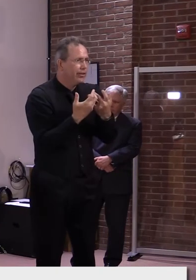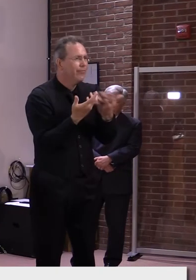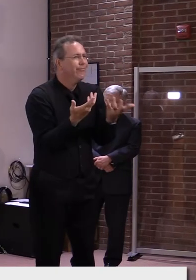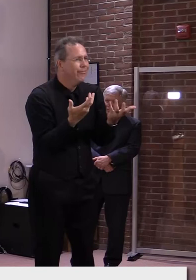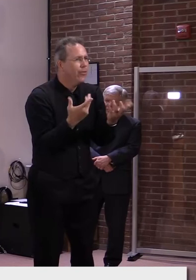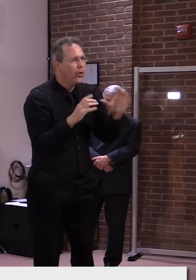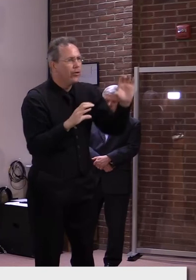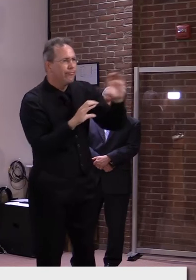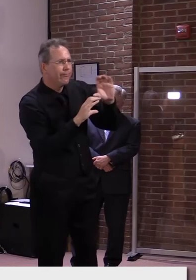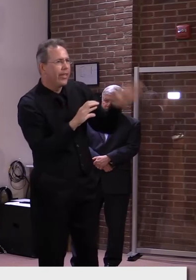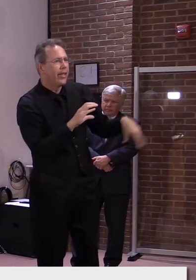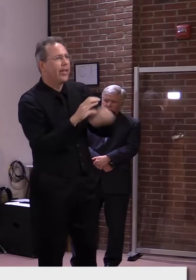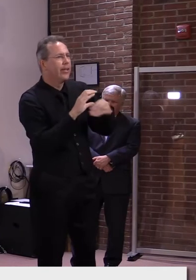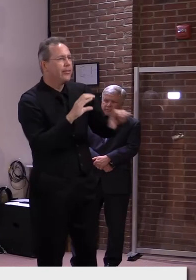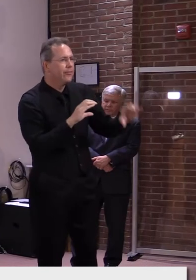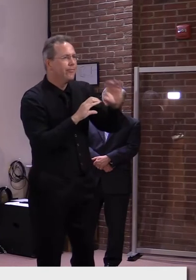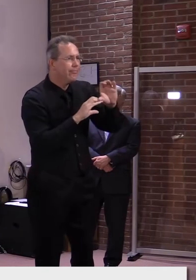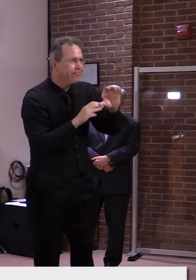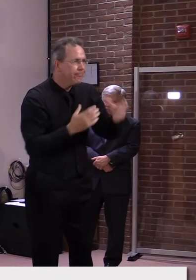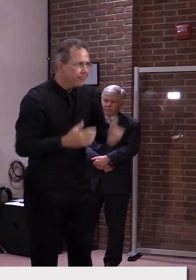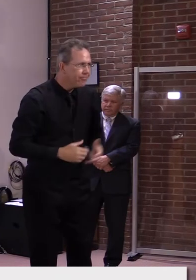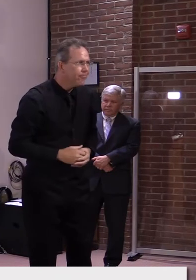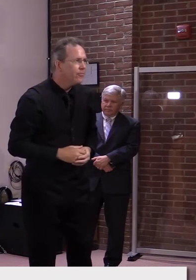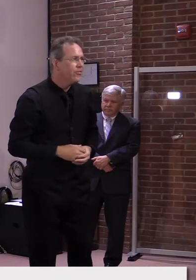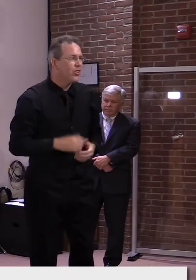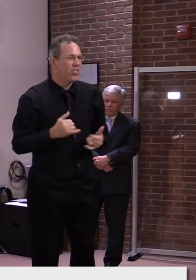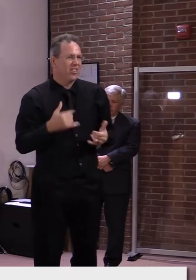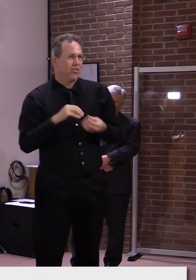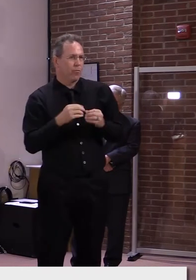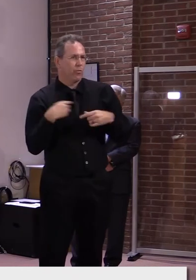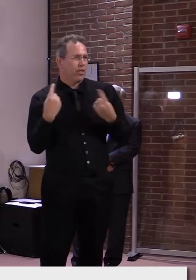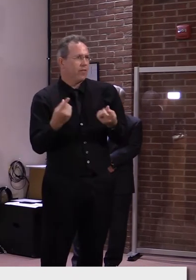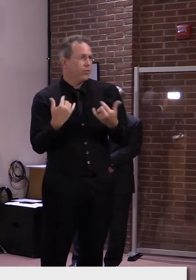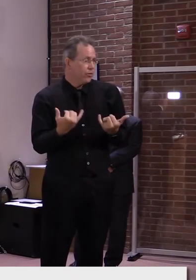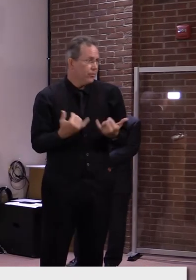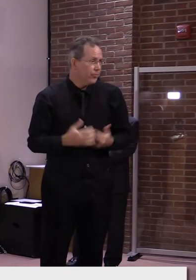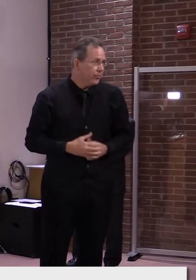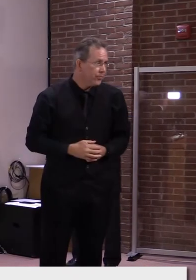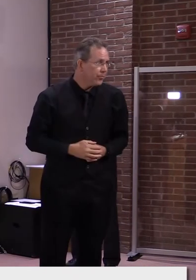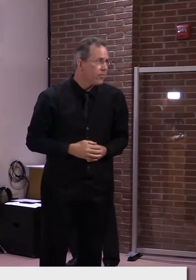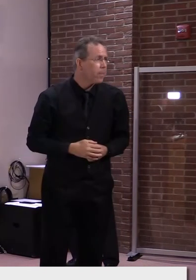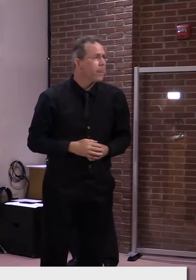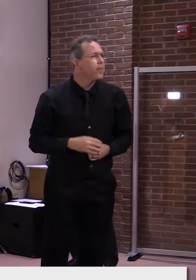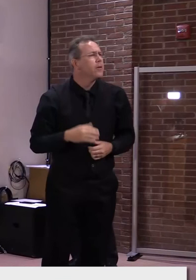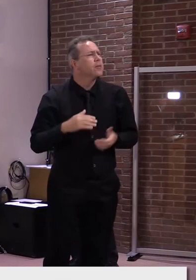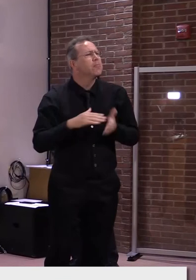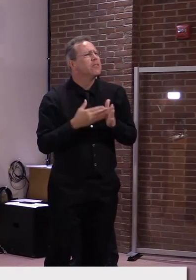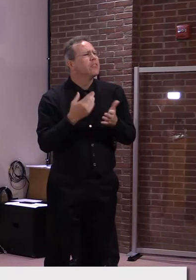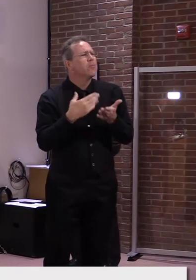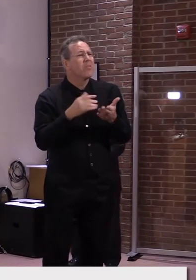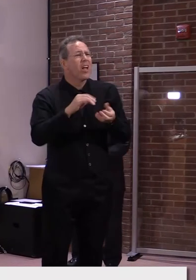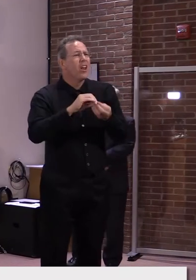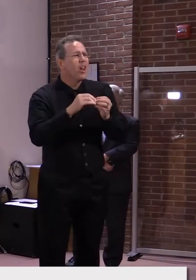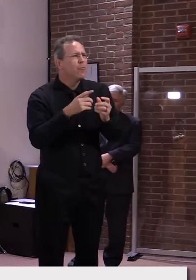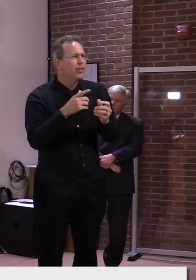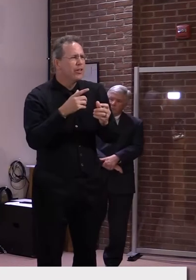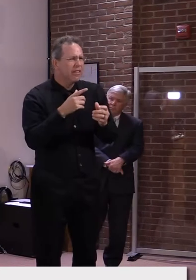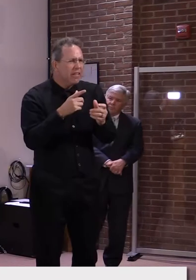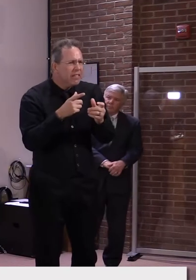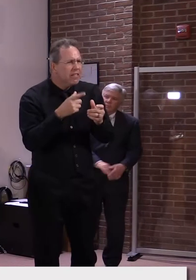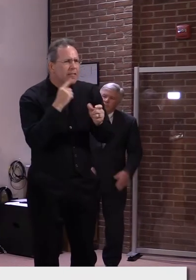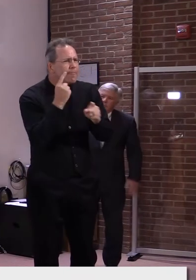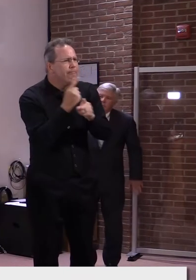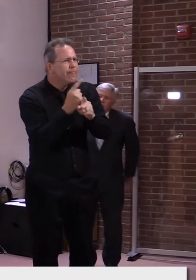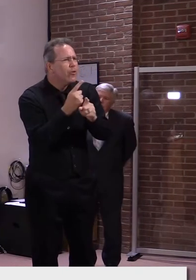the information that we're receiving. So we have to take into account those numbers in the pharmacies, particularly now,